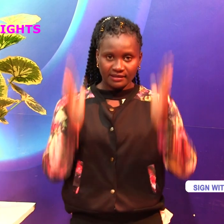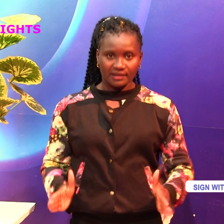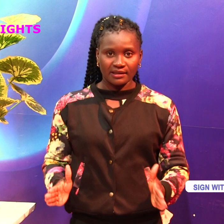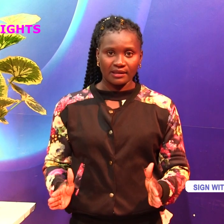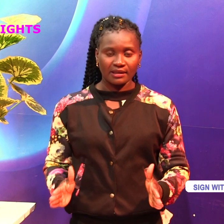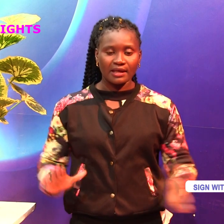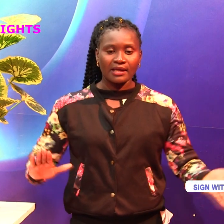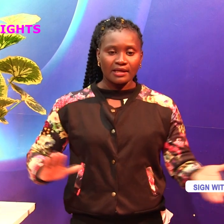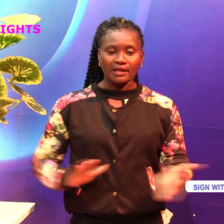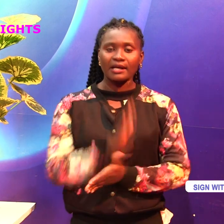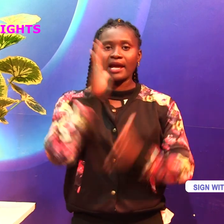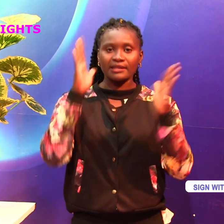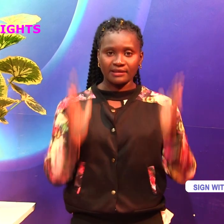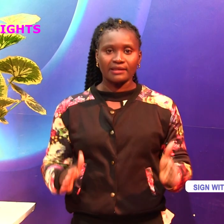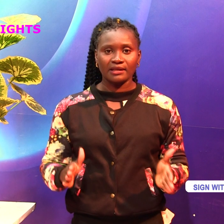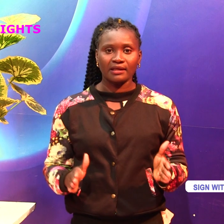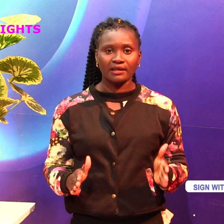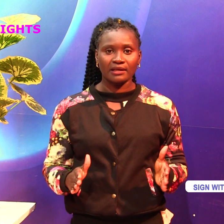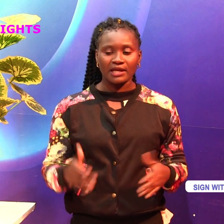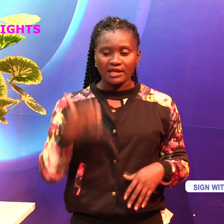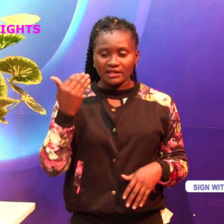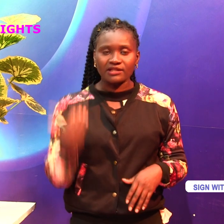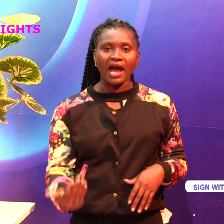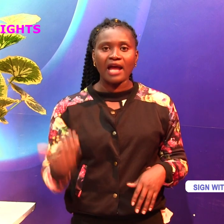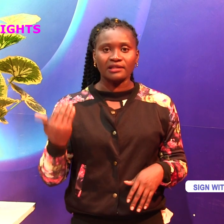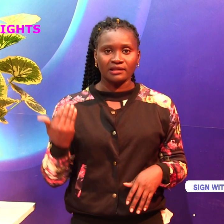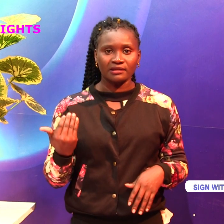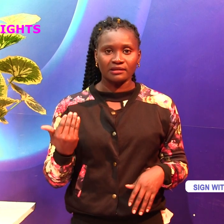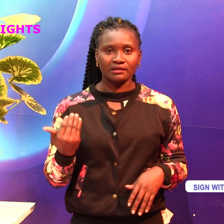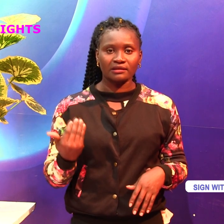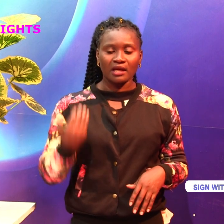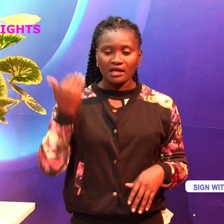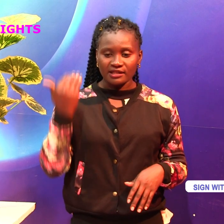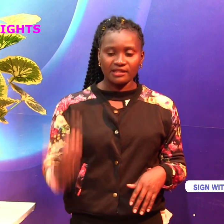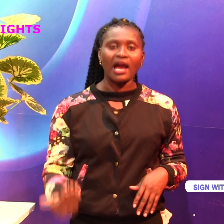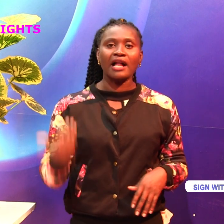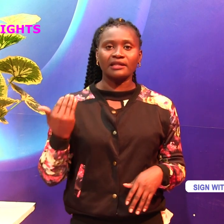rights. Rights, child, child.